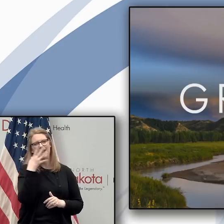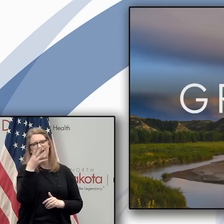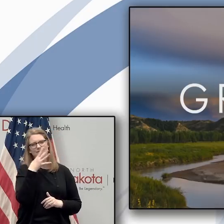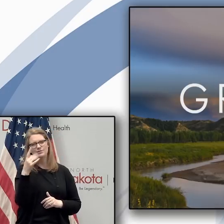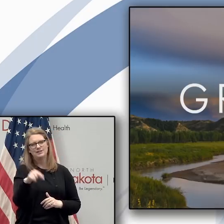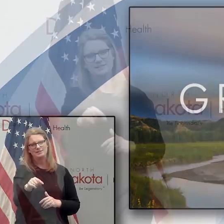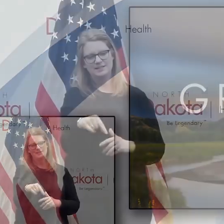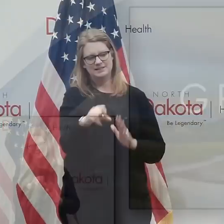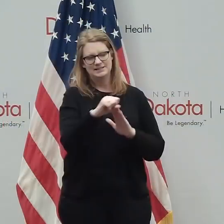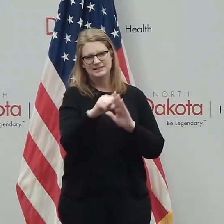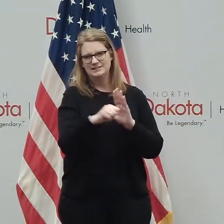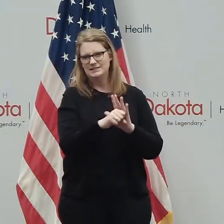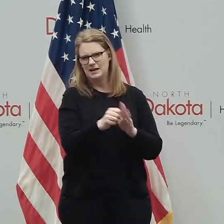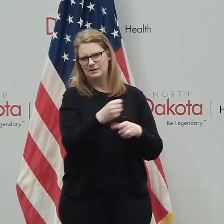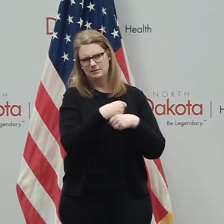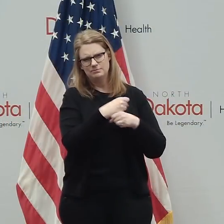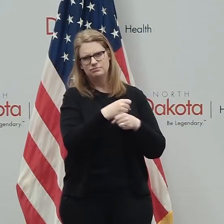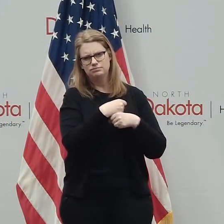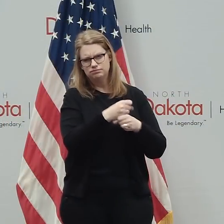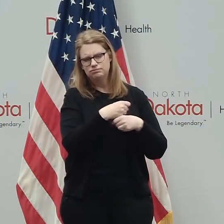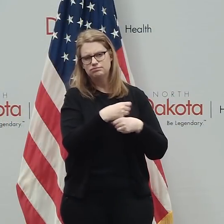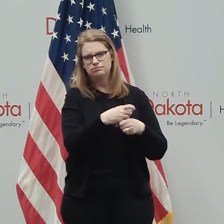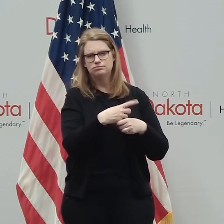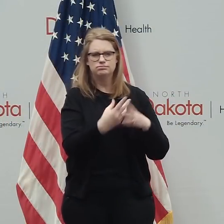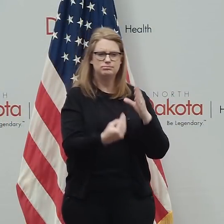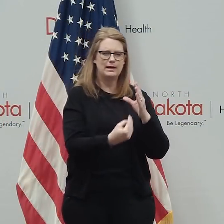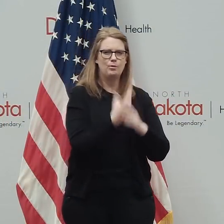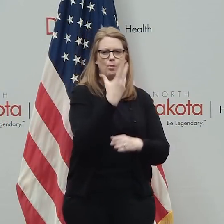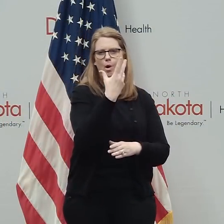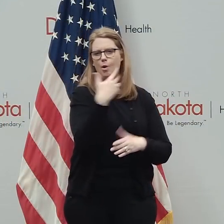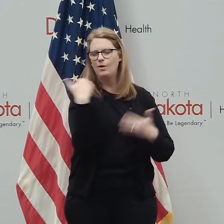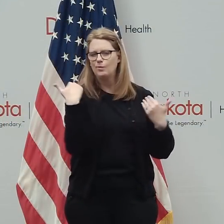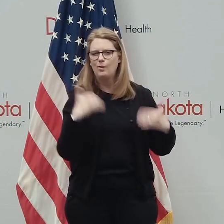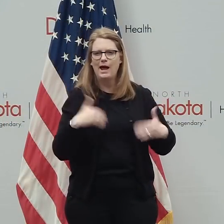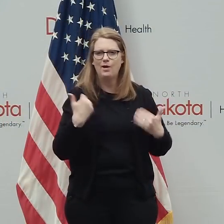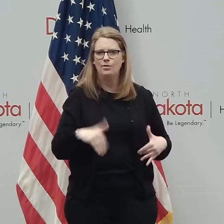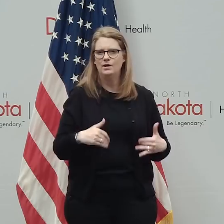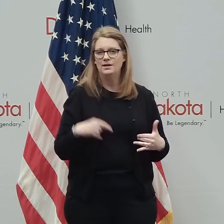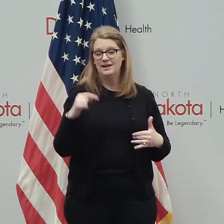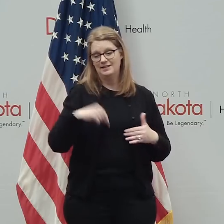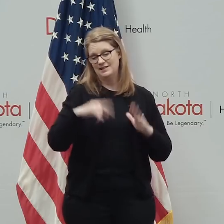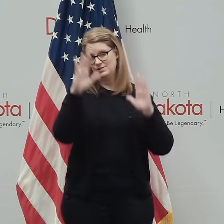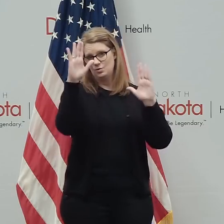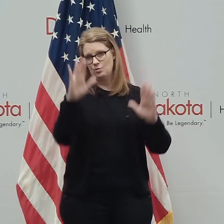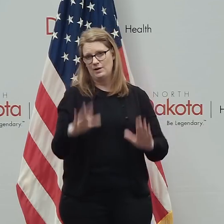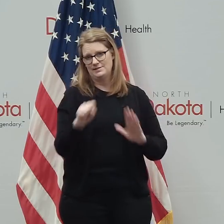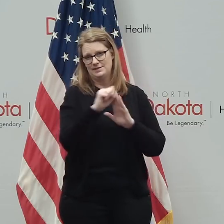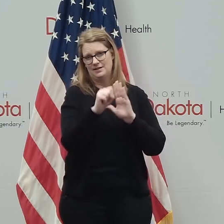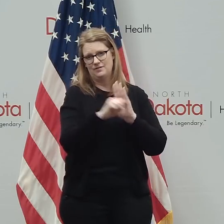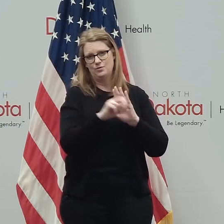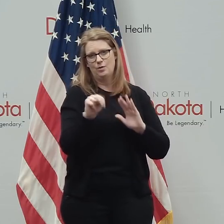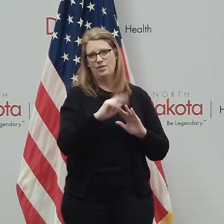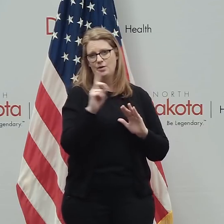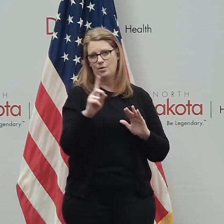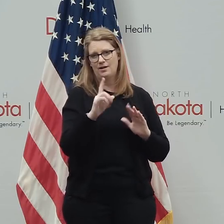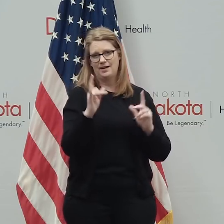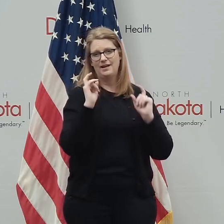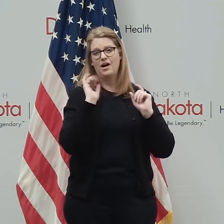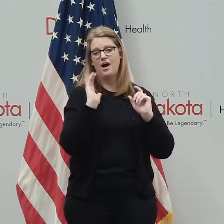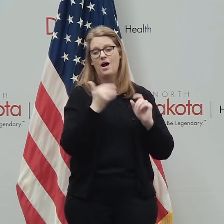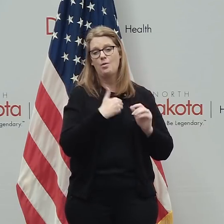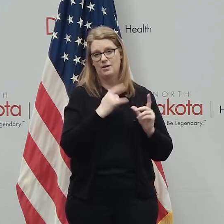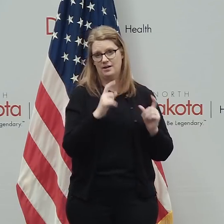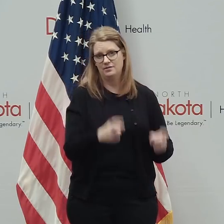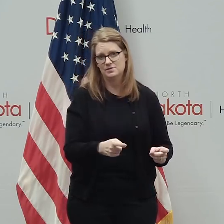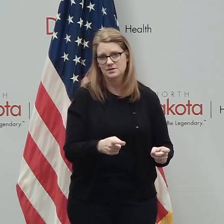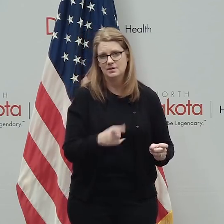state's able to produce year in and year out. When we think about all the gifts that have been given us in this great state of North Dakota, we have an opportunity to